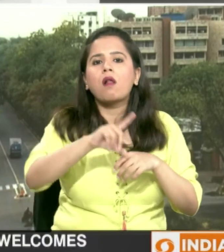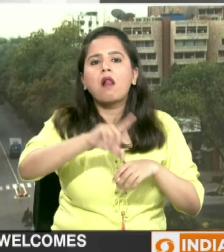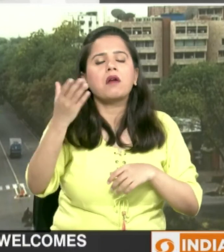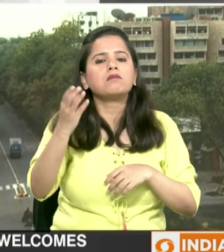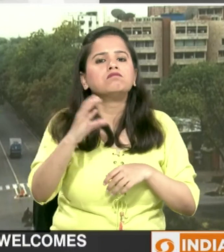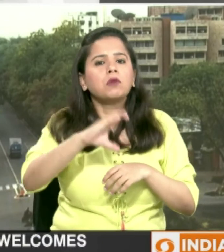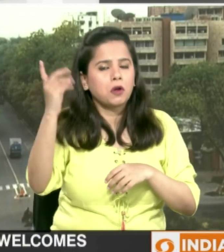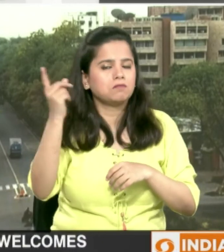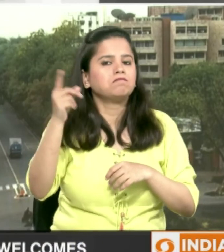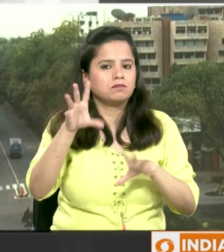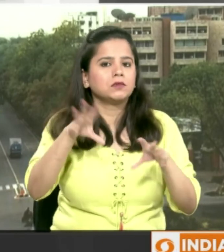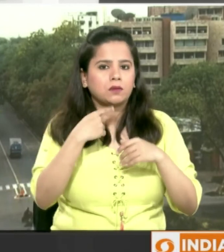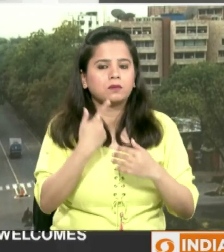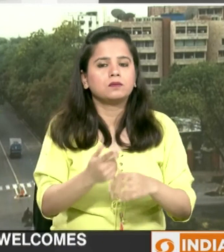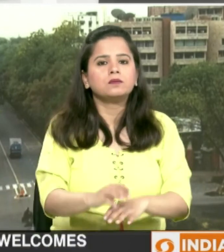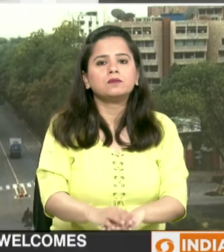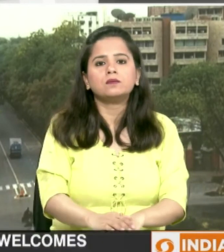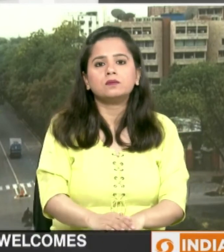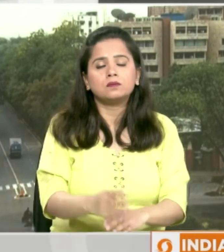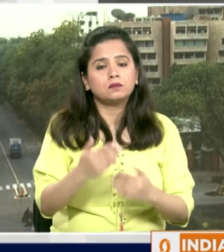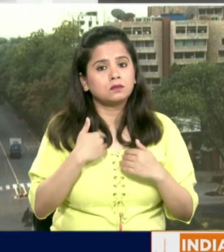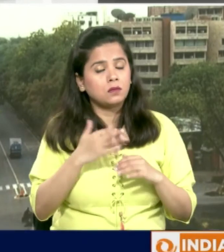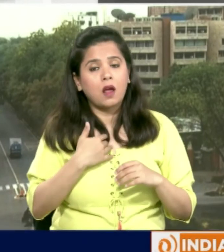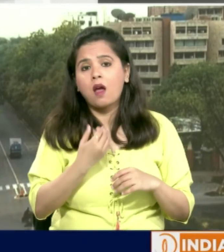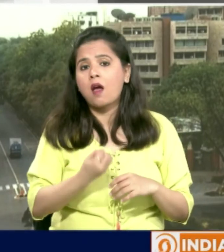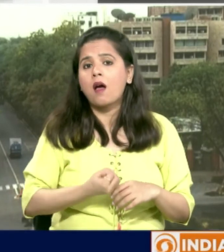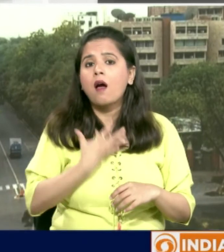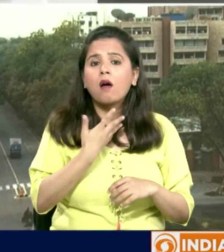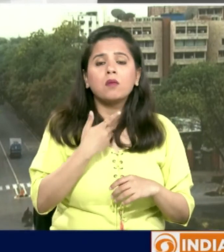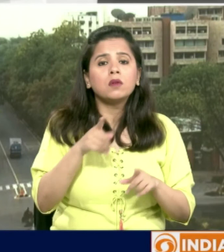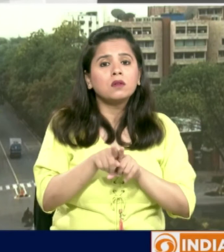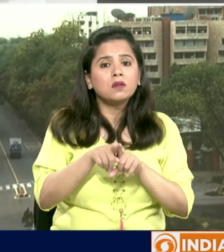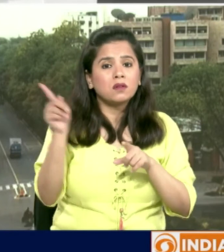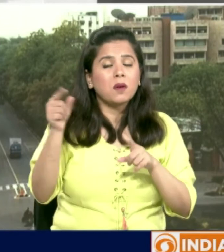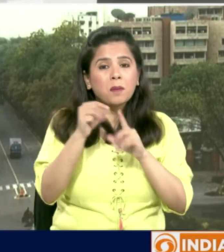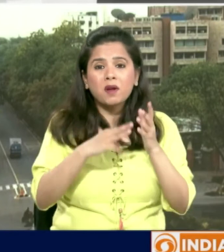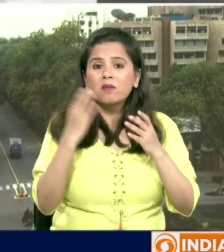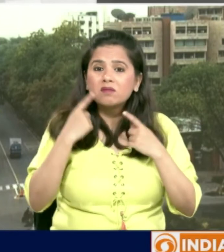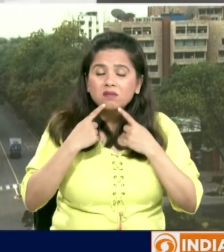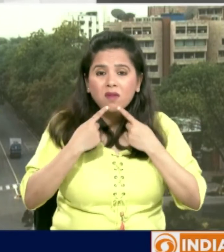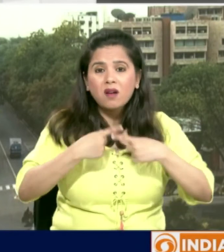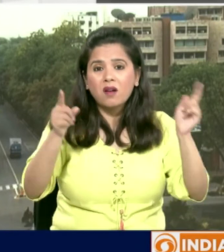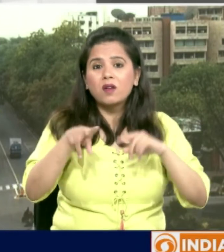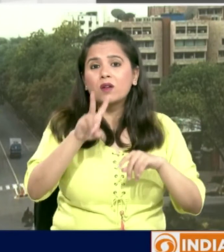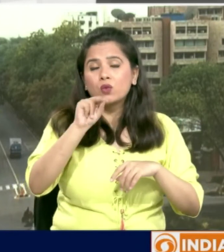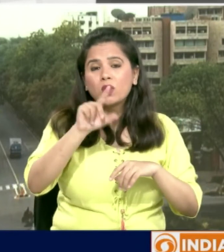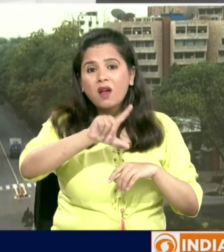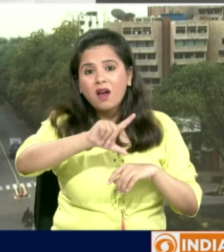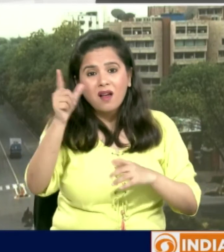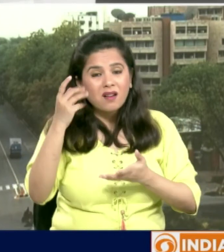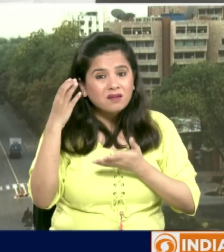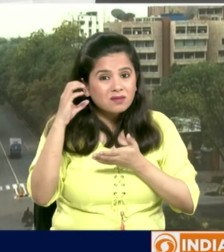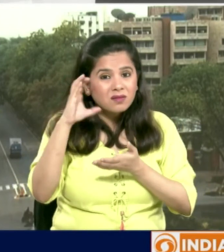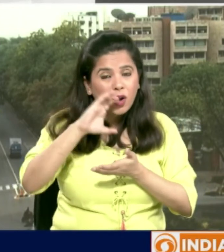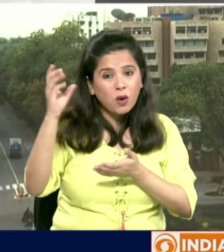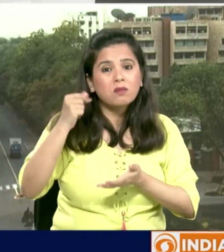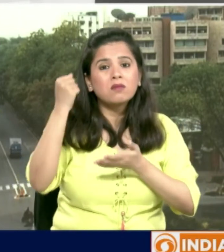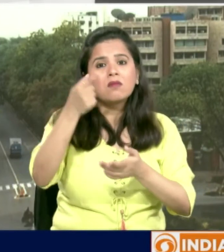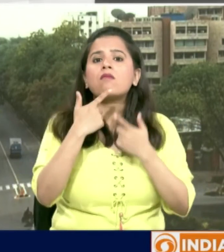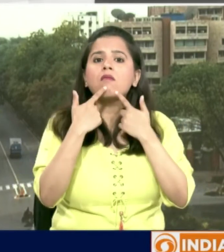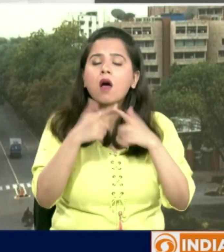package. I am very hopeful that with these injections of liquidity will definitely allow